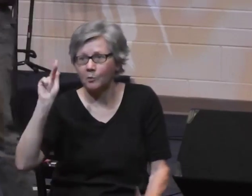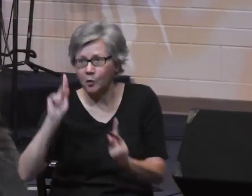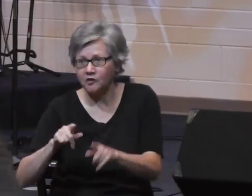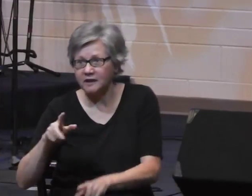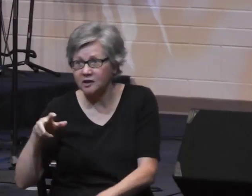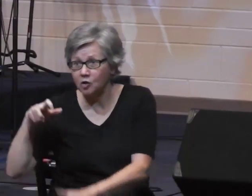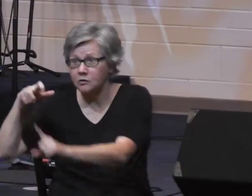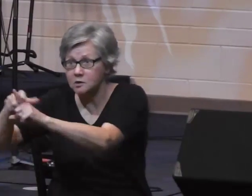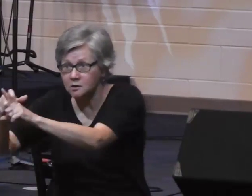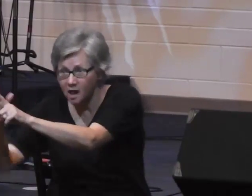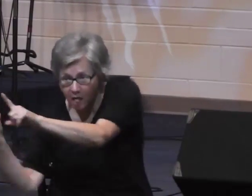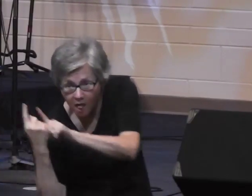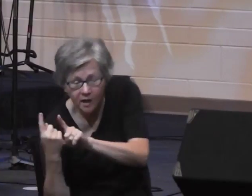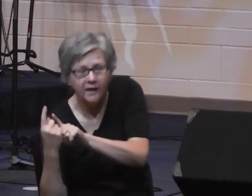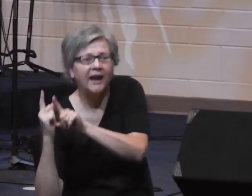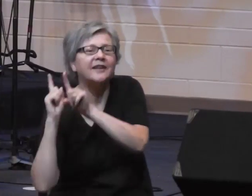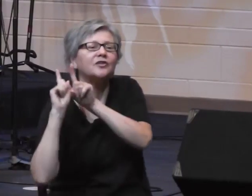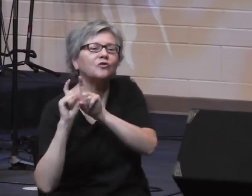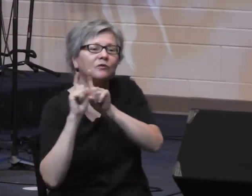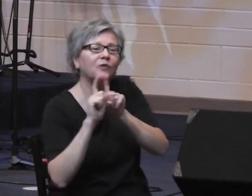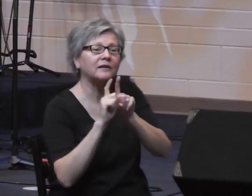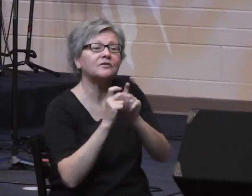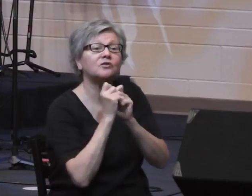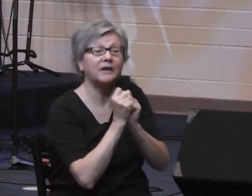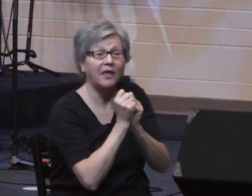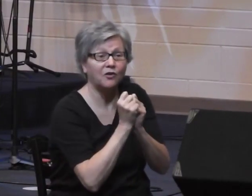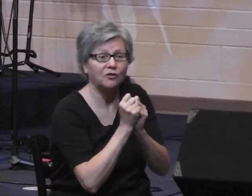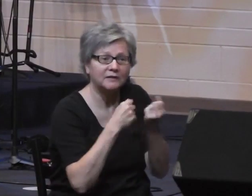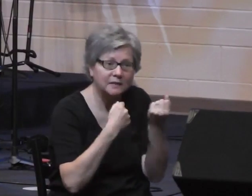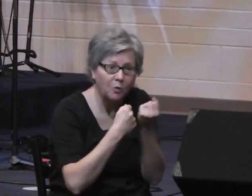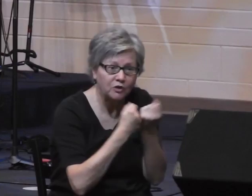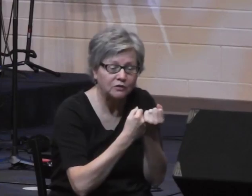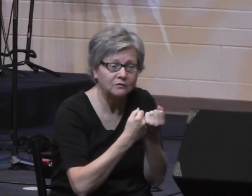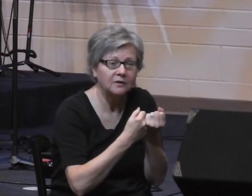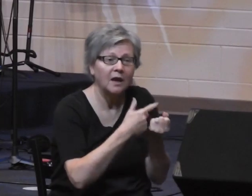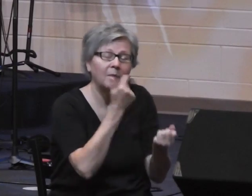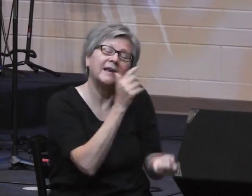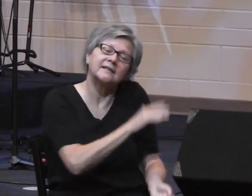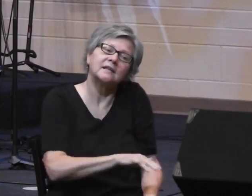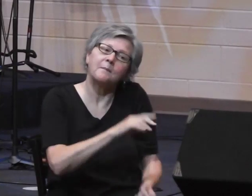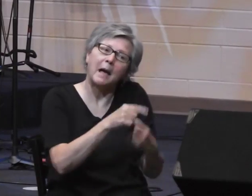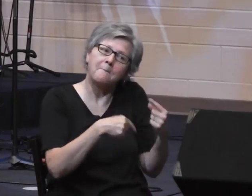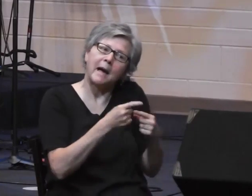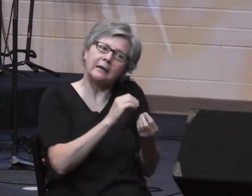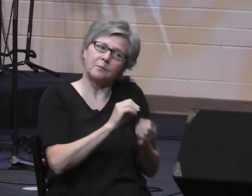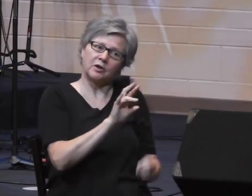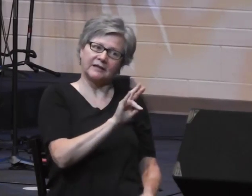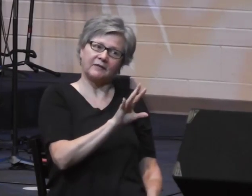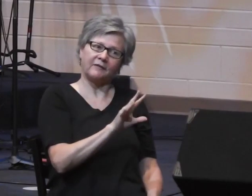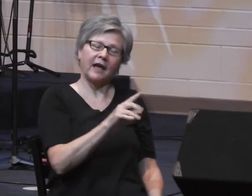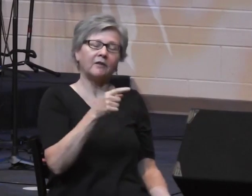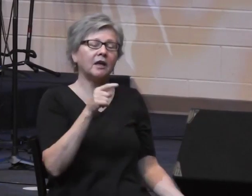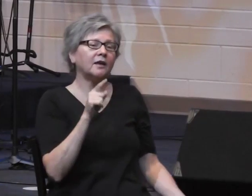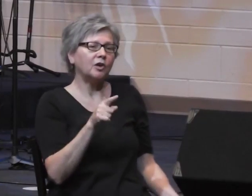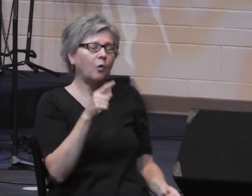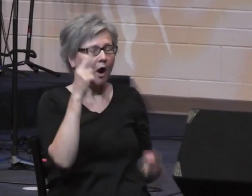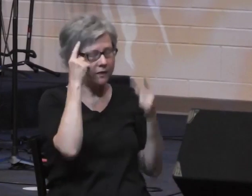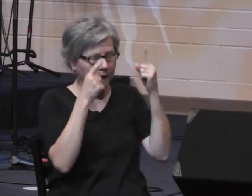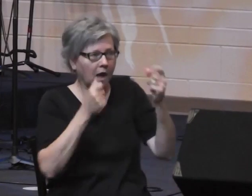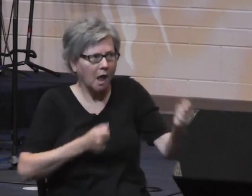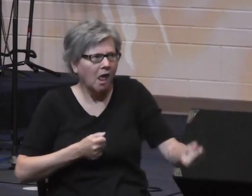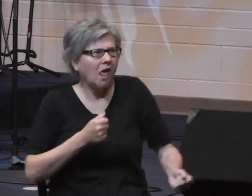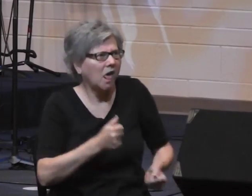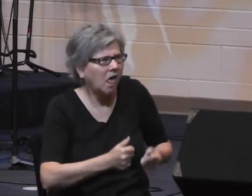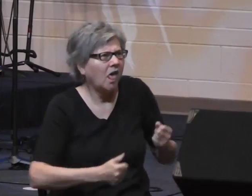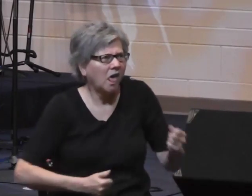with you in order to encourage you and support you along the way, because presumably at mile 75, you're thinking to yourself, whose stupid idea was this,